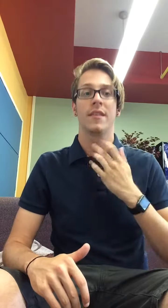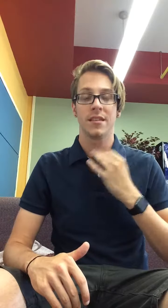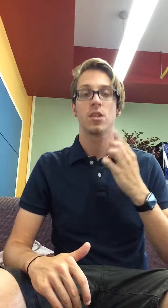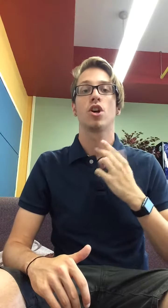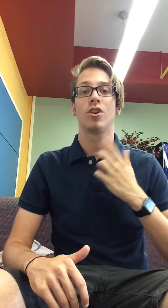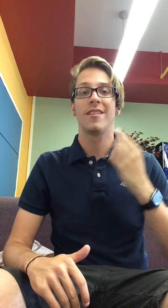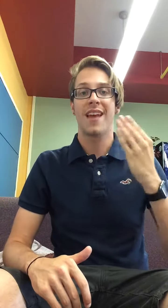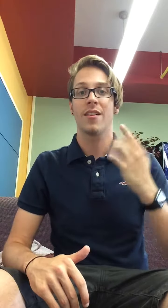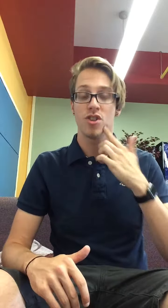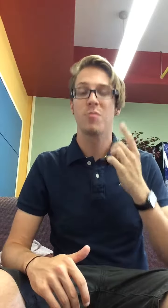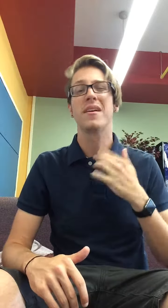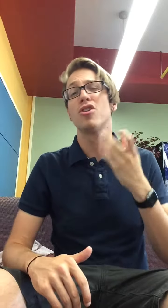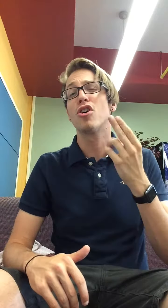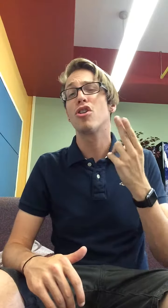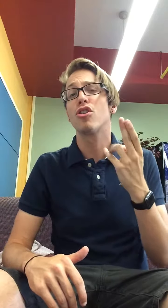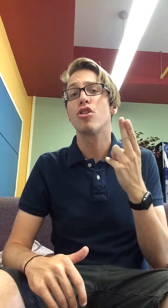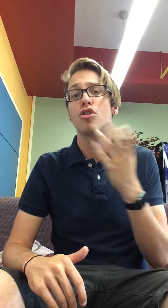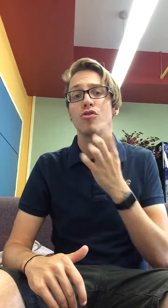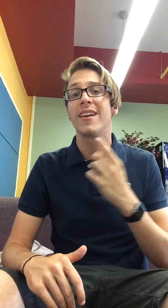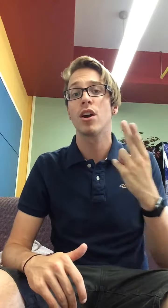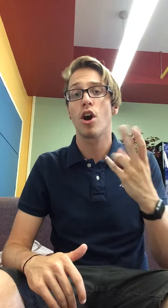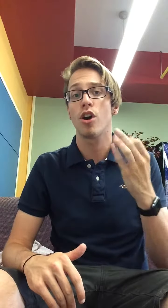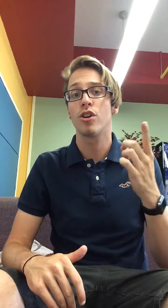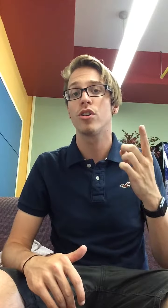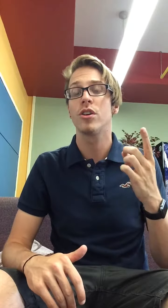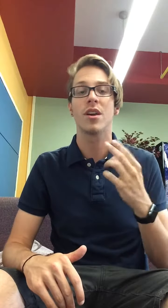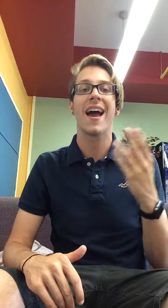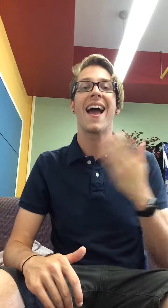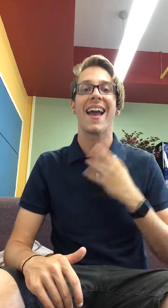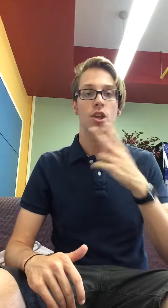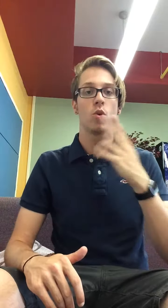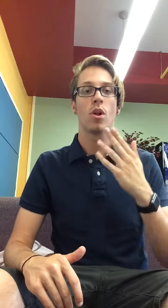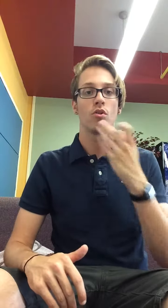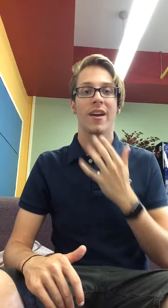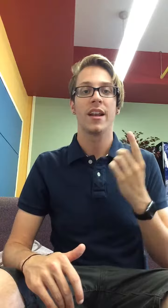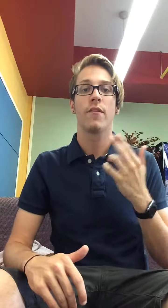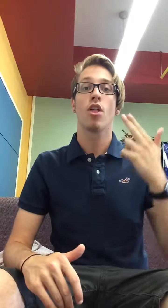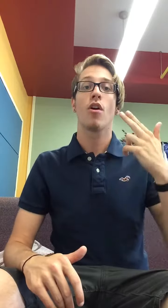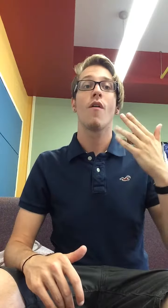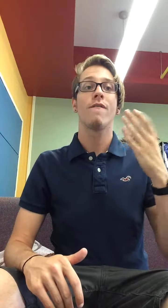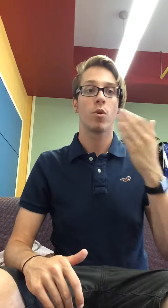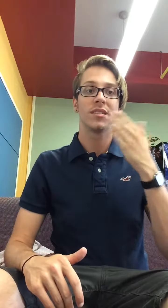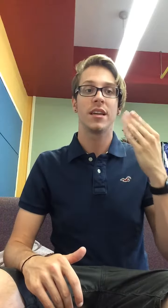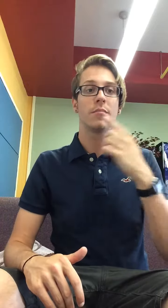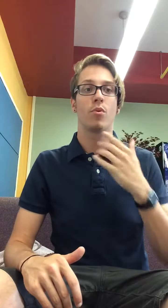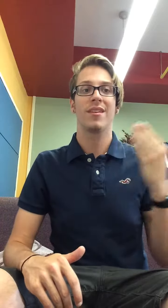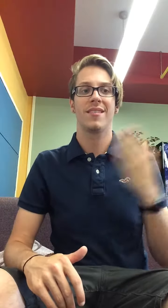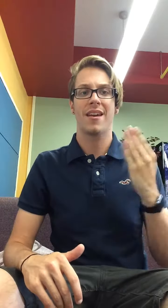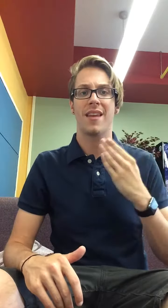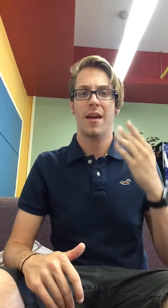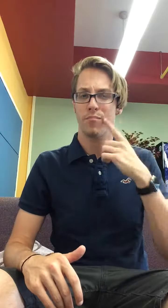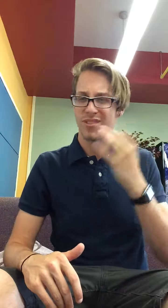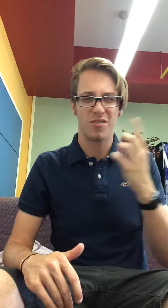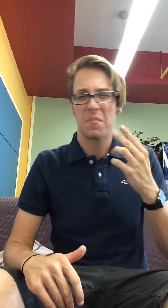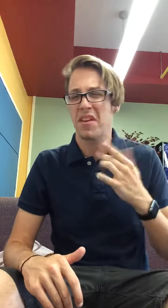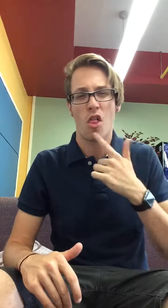would be a credit card interest. It's an annual rate of 14.99% or something along those lines. At an